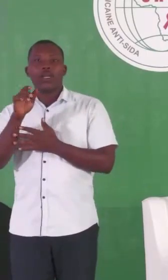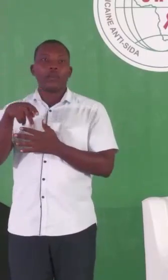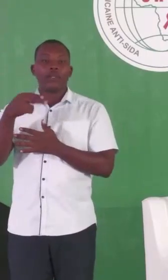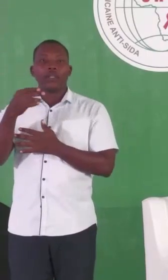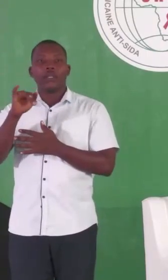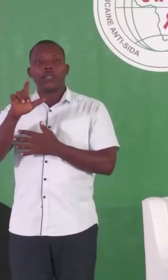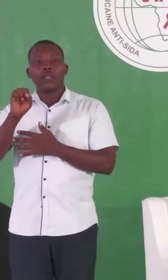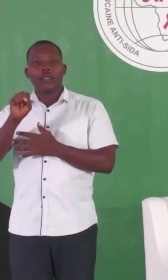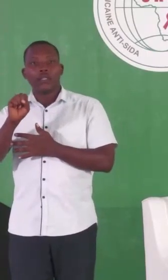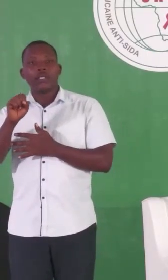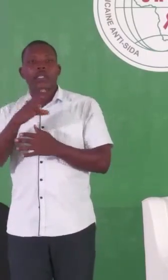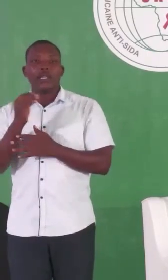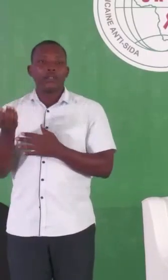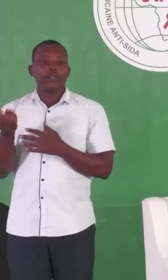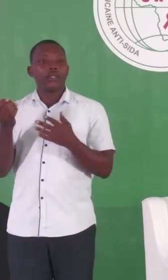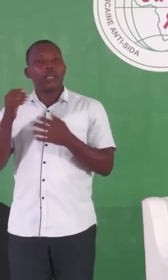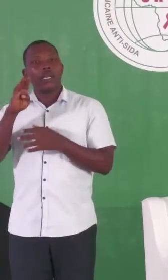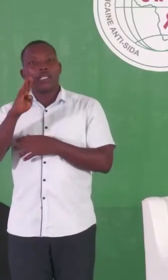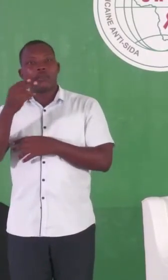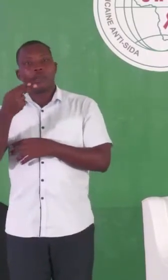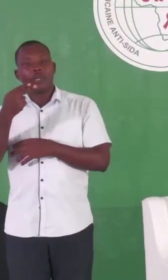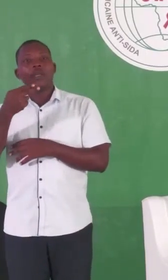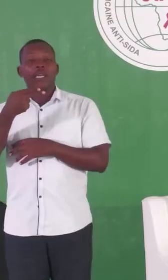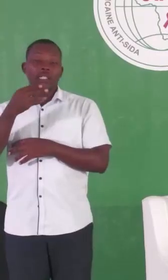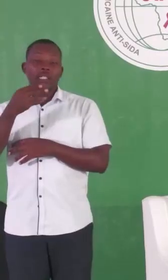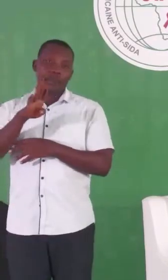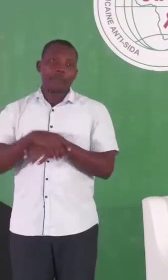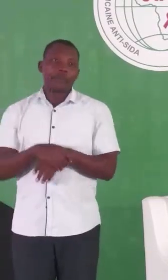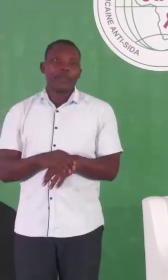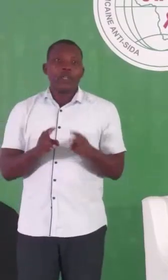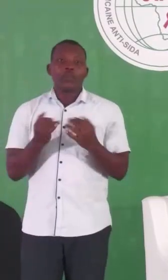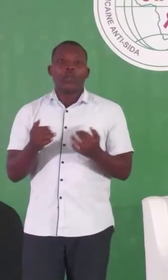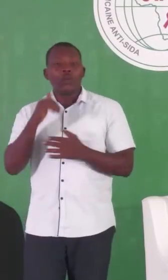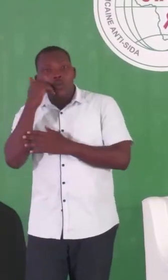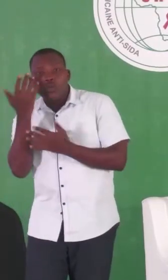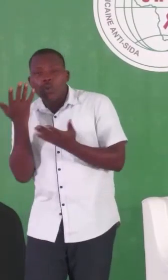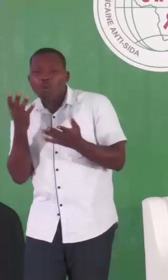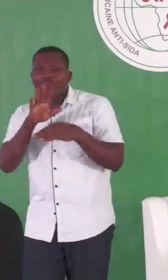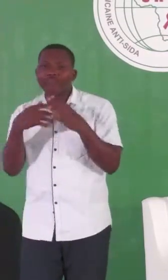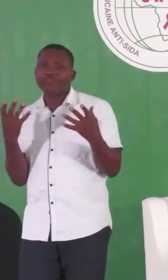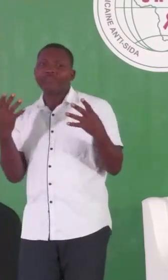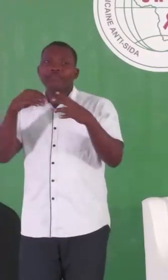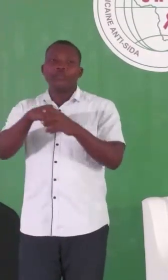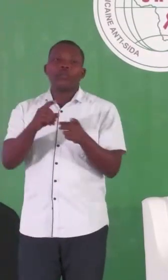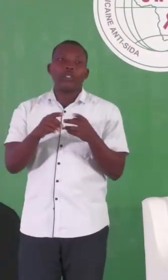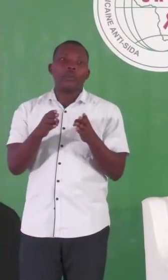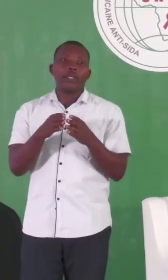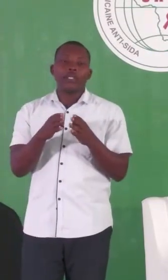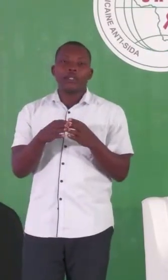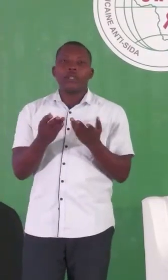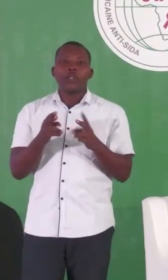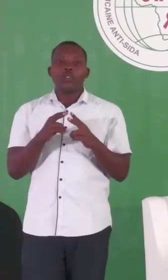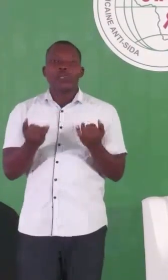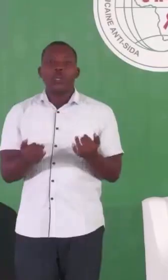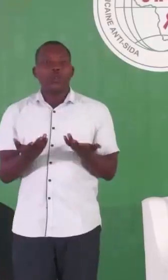the session, and for this session, we're going to have a presentation, a